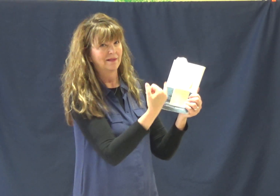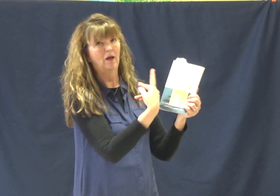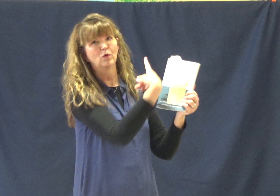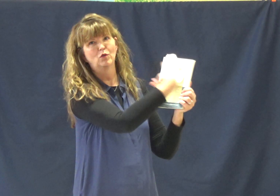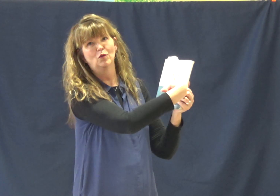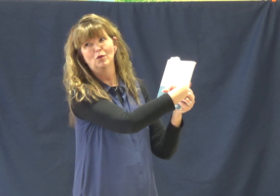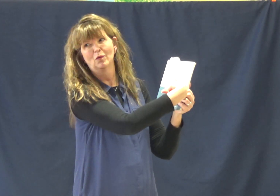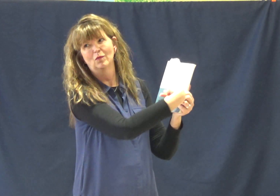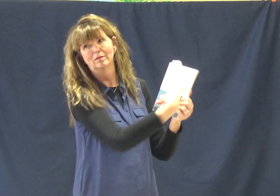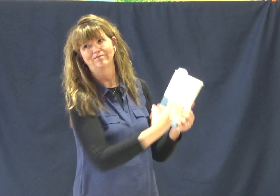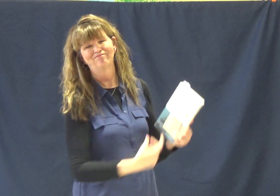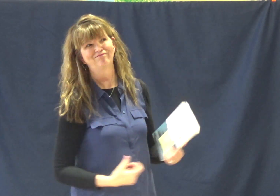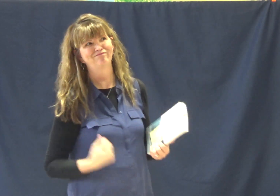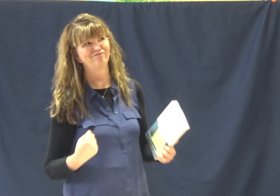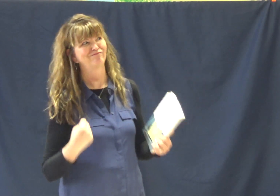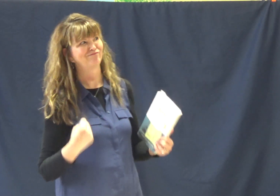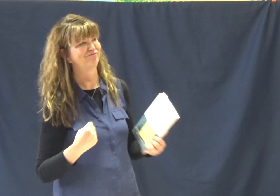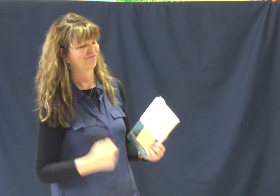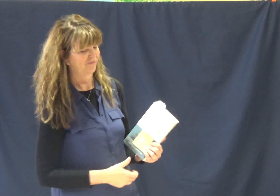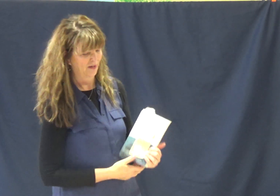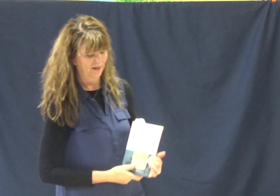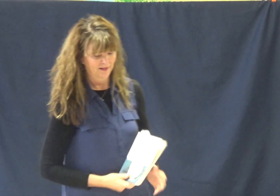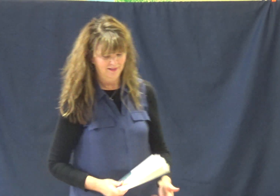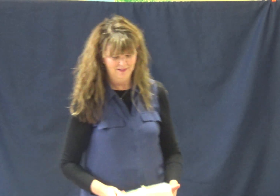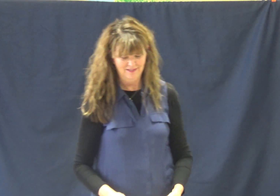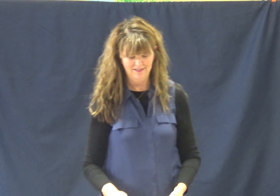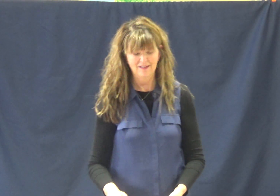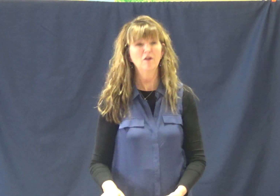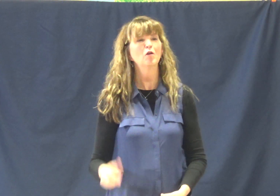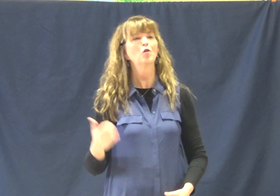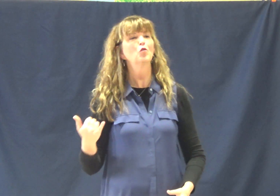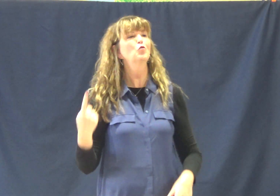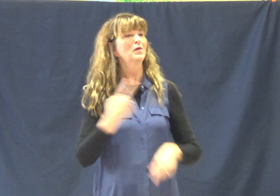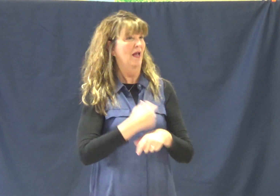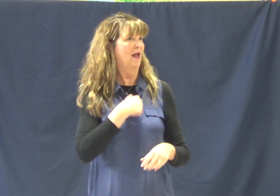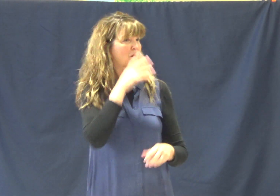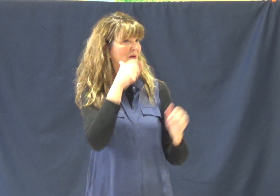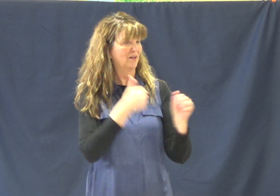scratch it off. And then I have kind of a list over here of things that still are left to do.